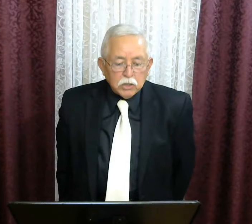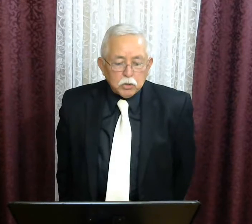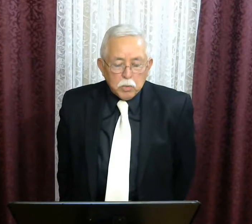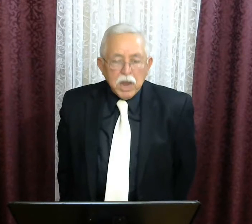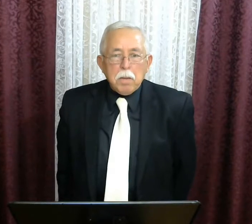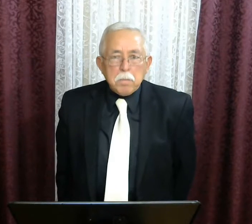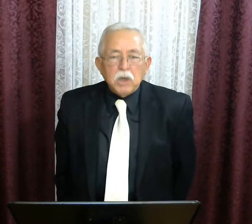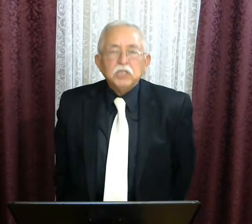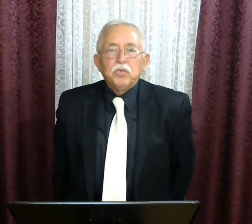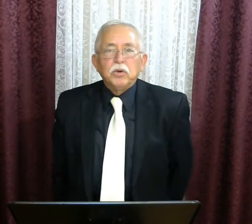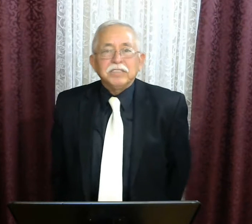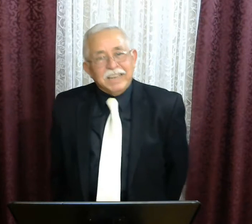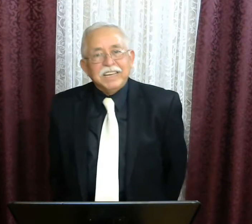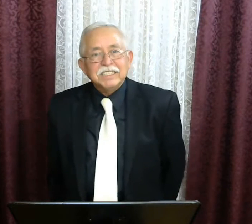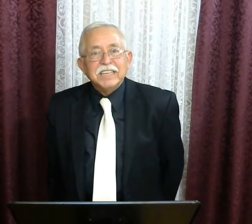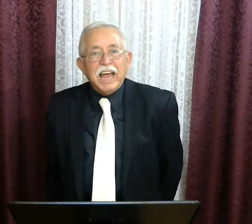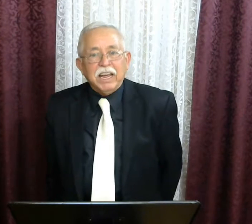bear much fruit in his name.